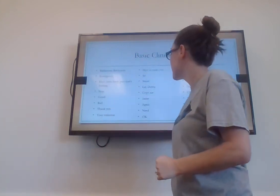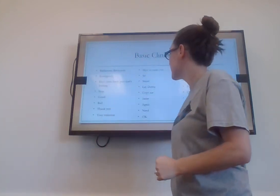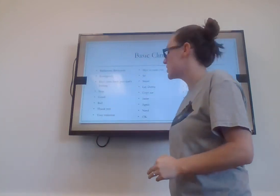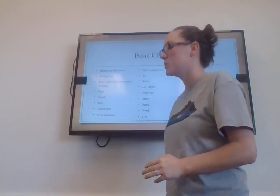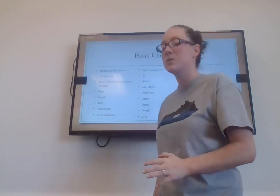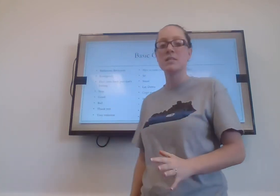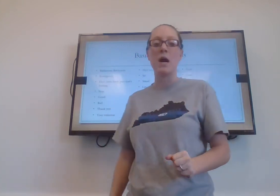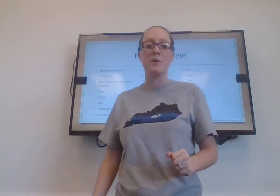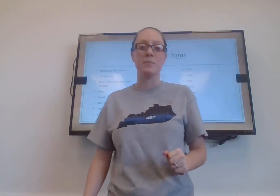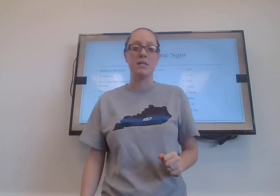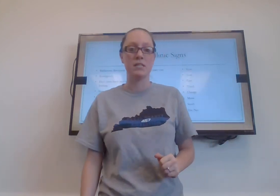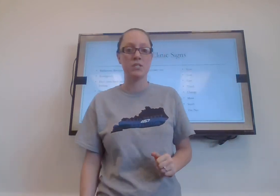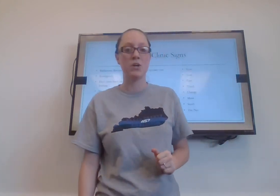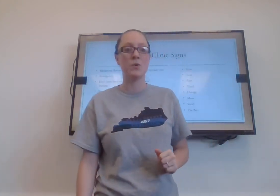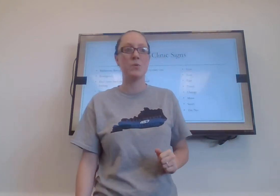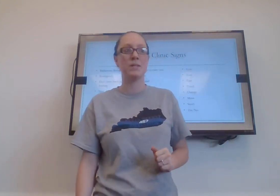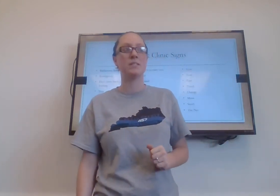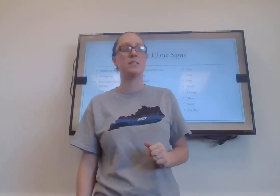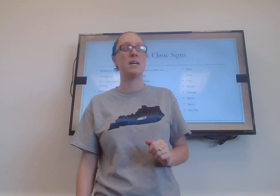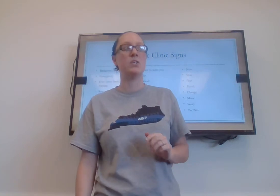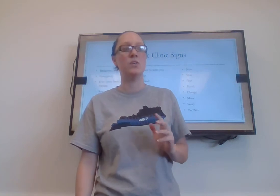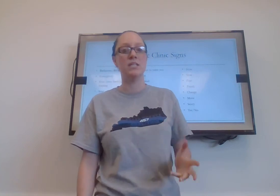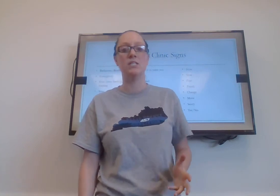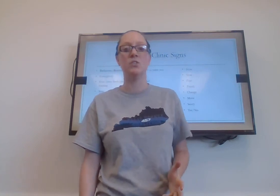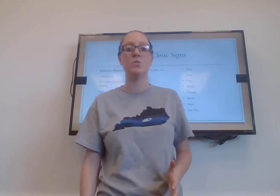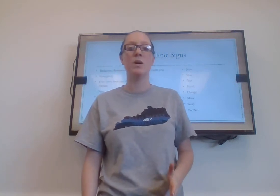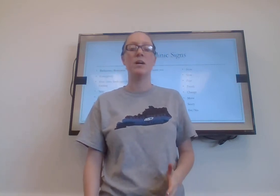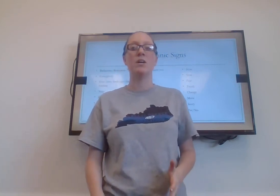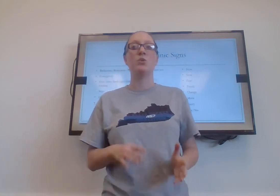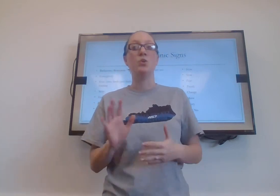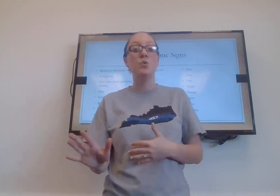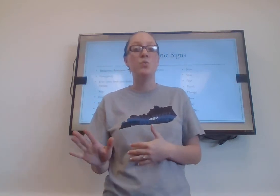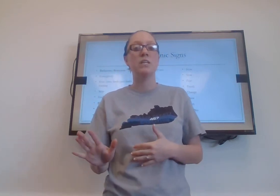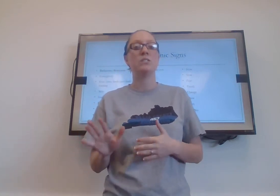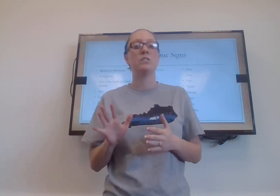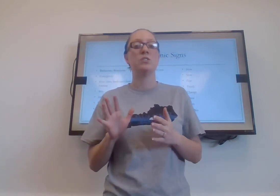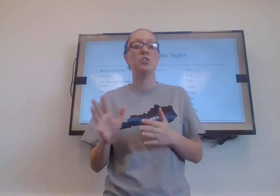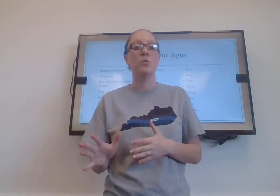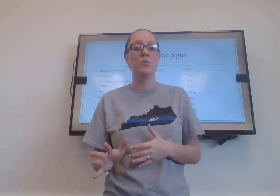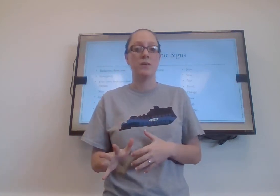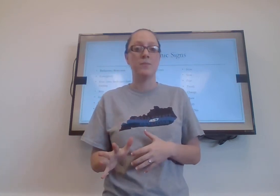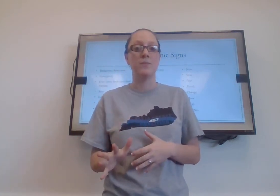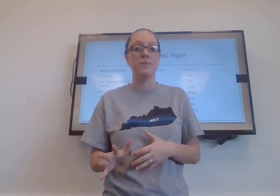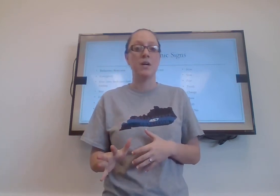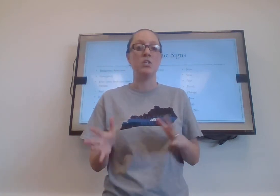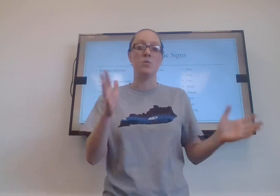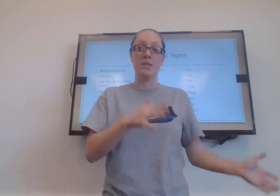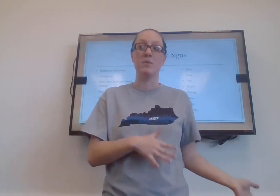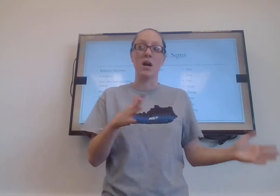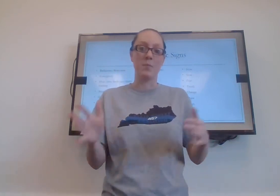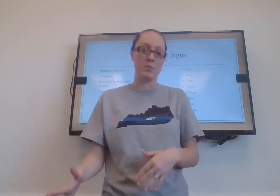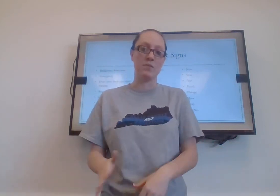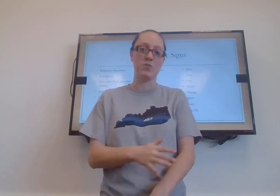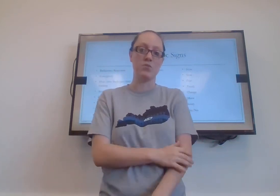A good one's copy me. So say you need to show them, and you want them to copy whatever you're